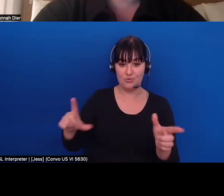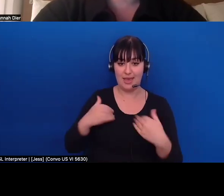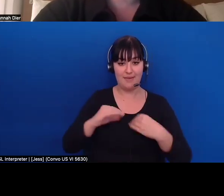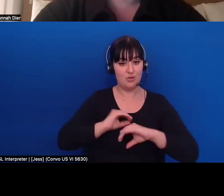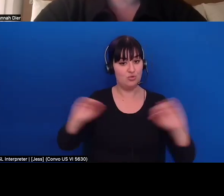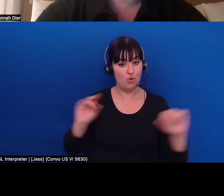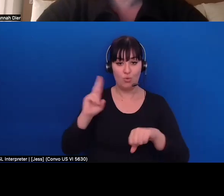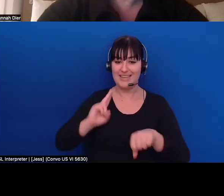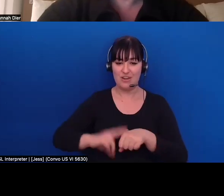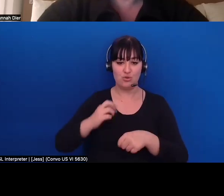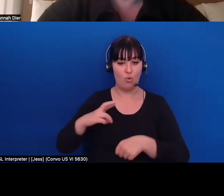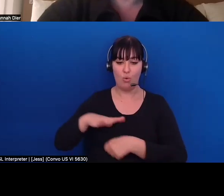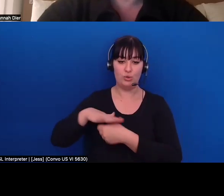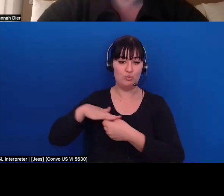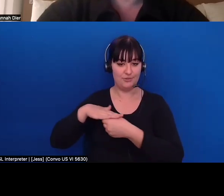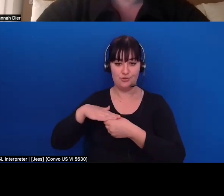regional certification.